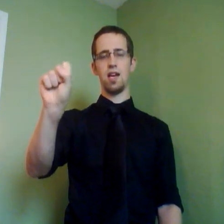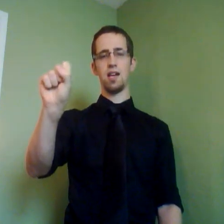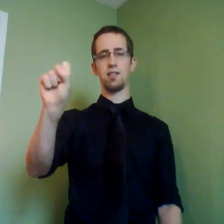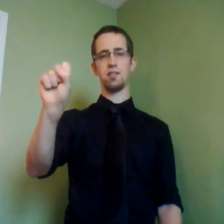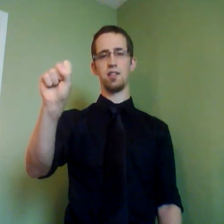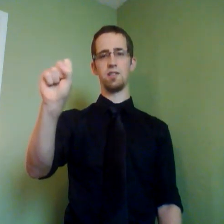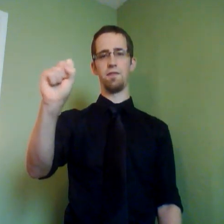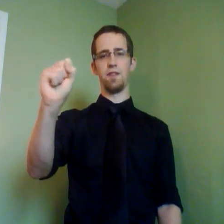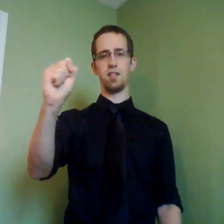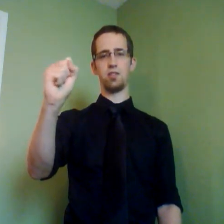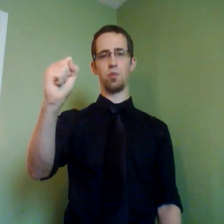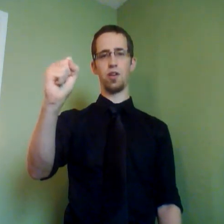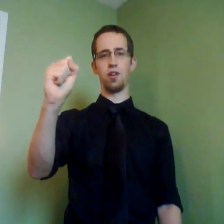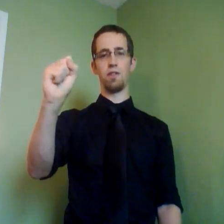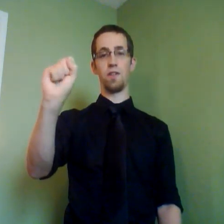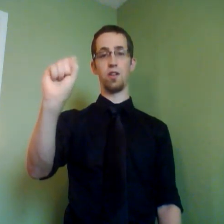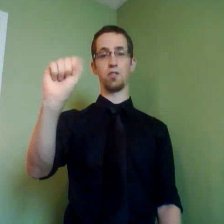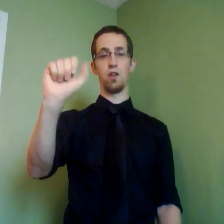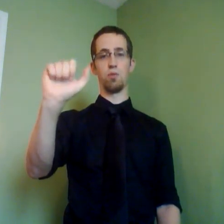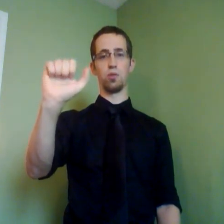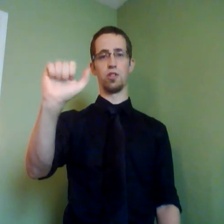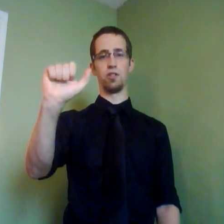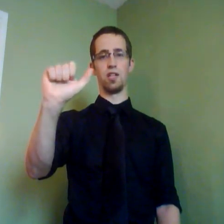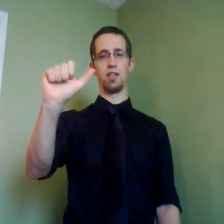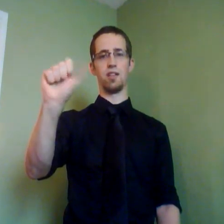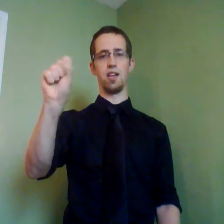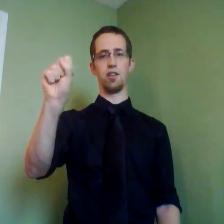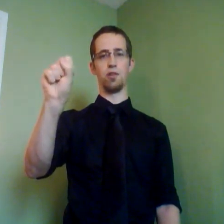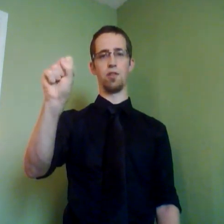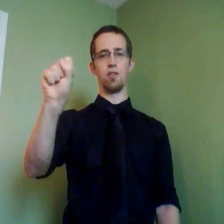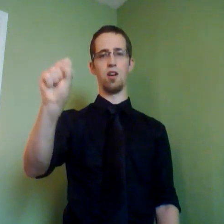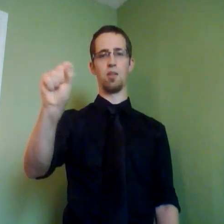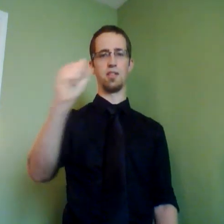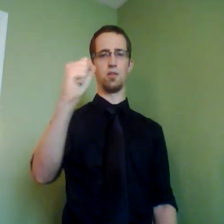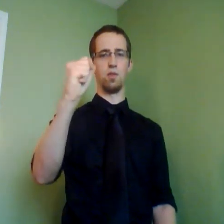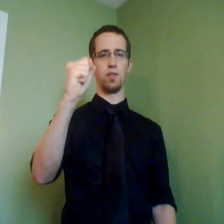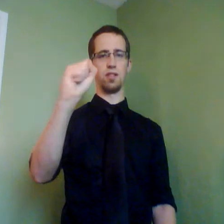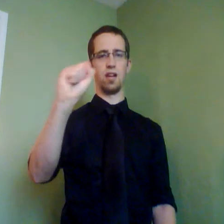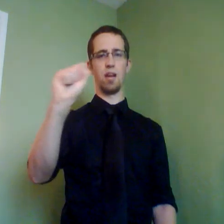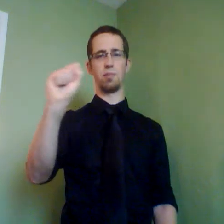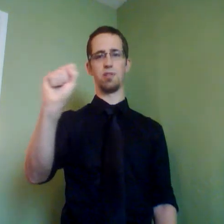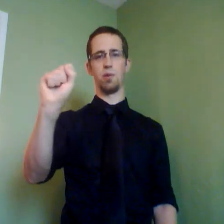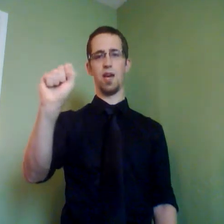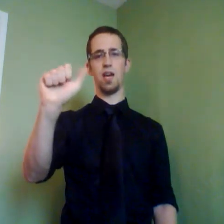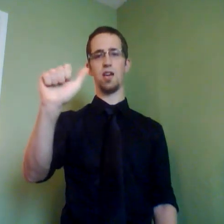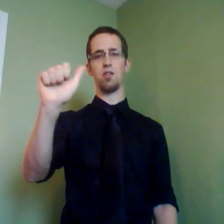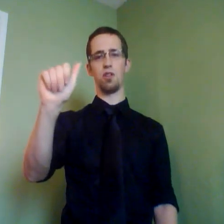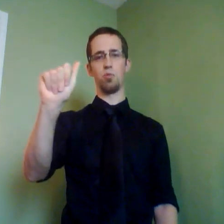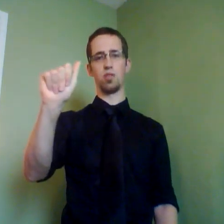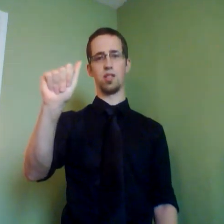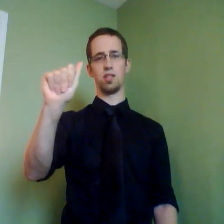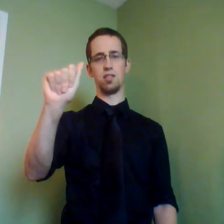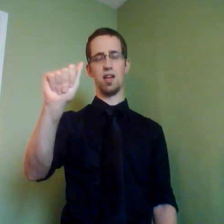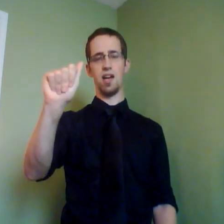S is a fist where your fingers are rolled underneath and your thumb is over the top. So A, your thumb was on the side